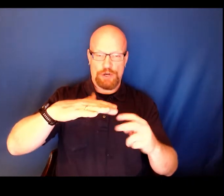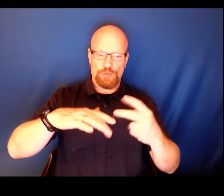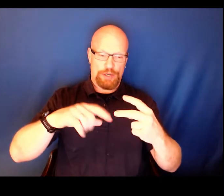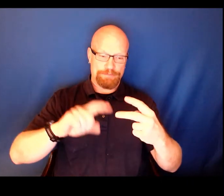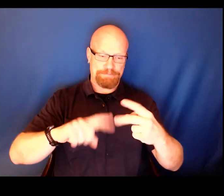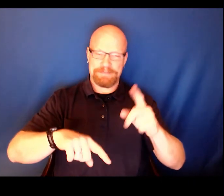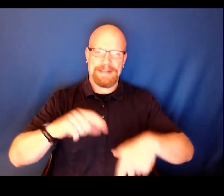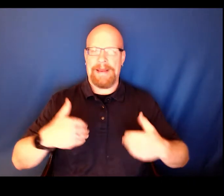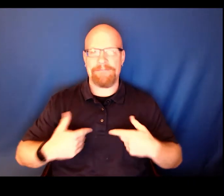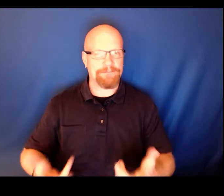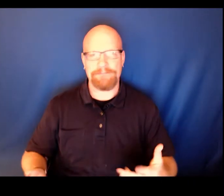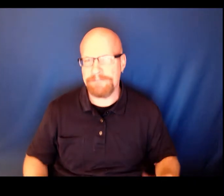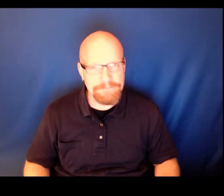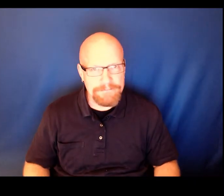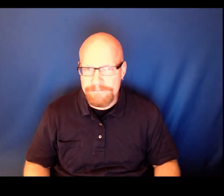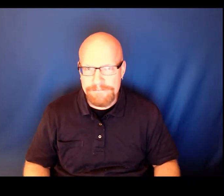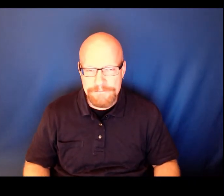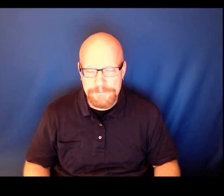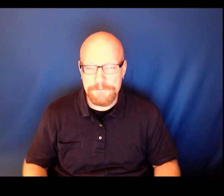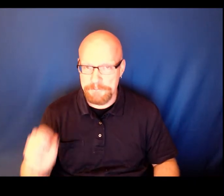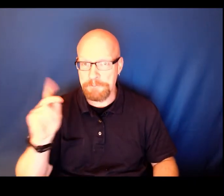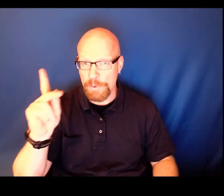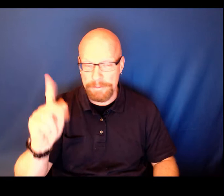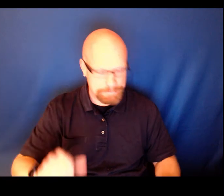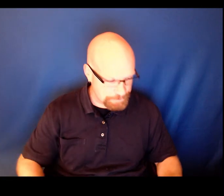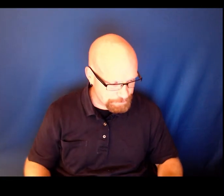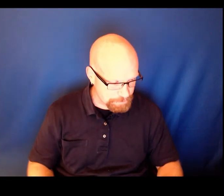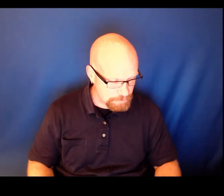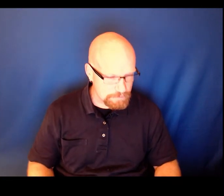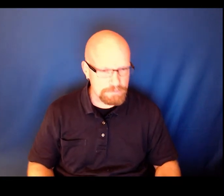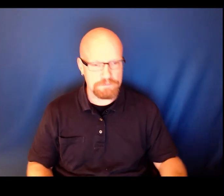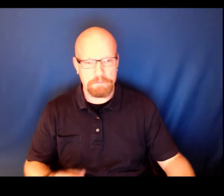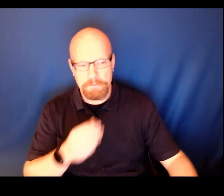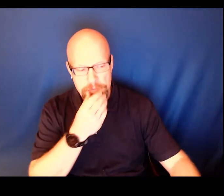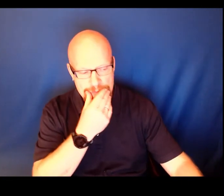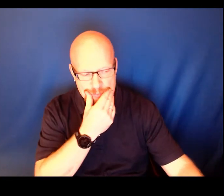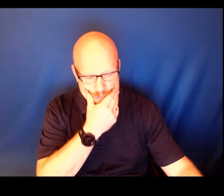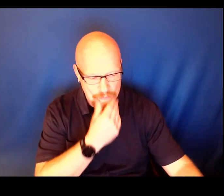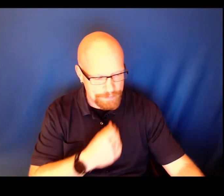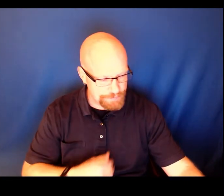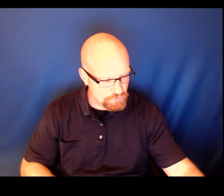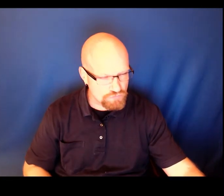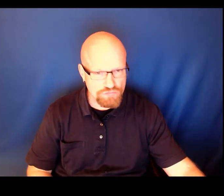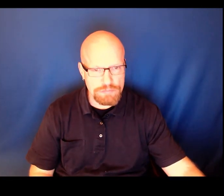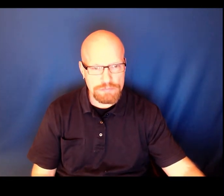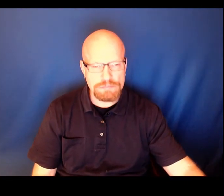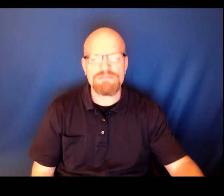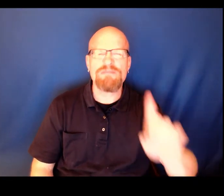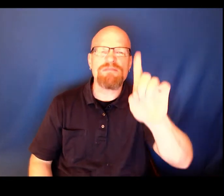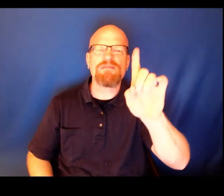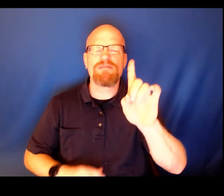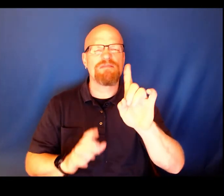No. Having x squared in the denominator disqualifies this as a polynomial.